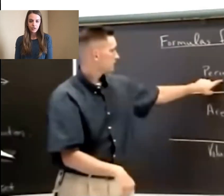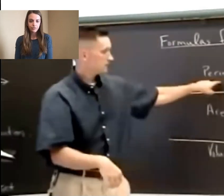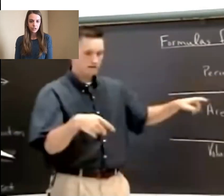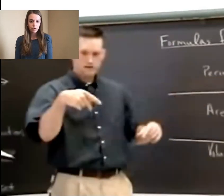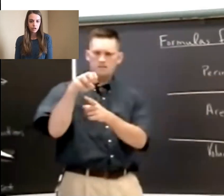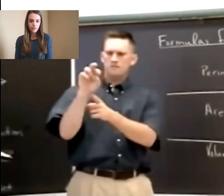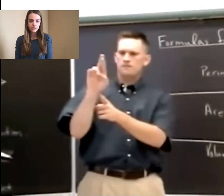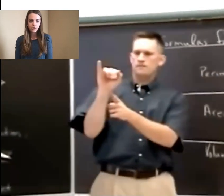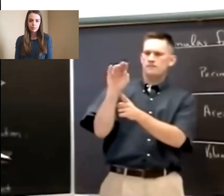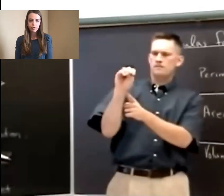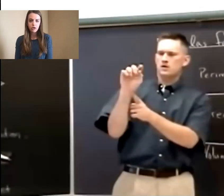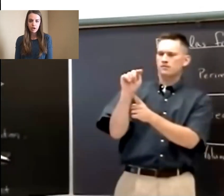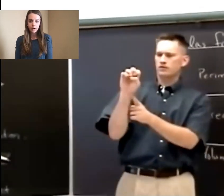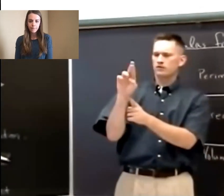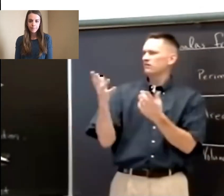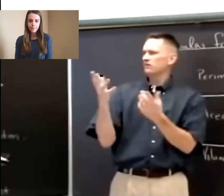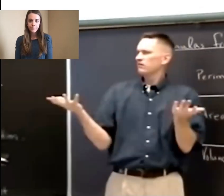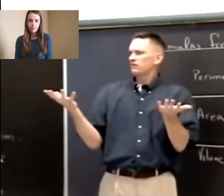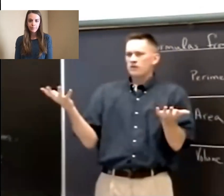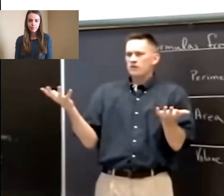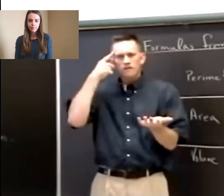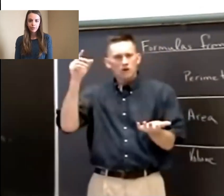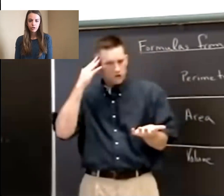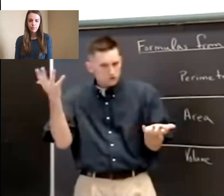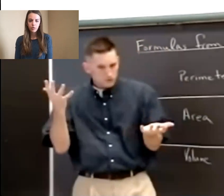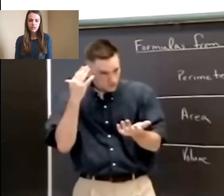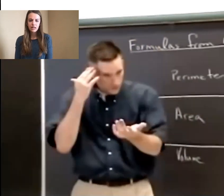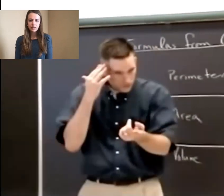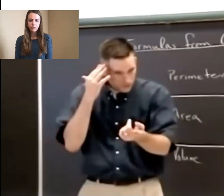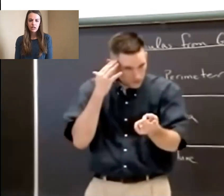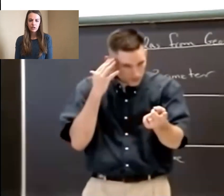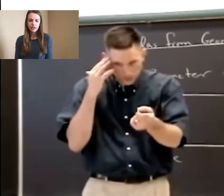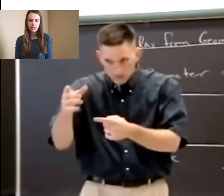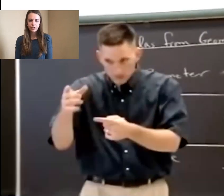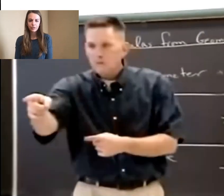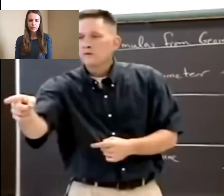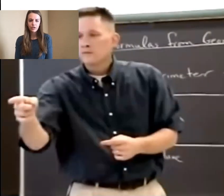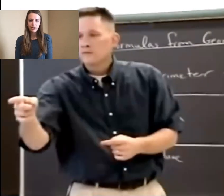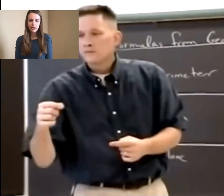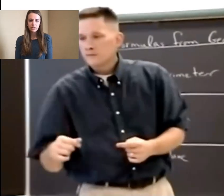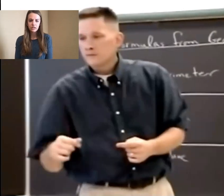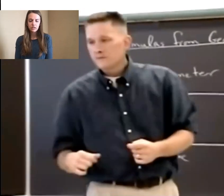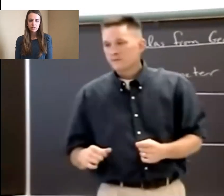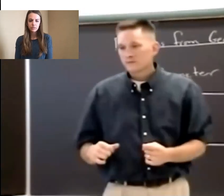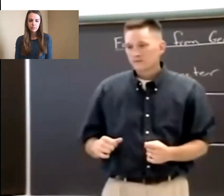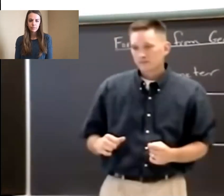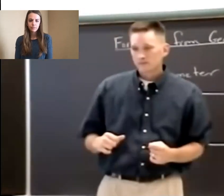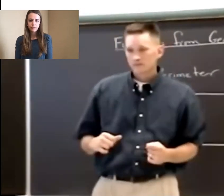the first one we're gonna focus on is perimeter. Perimeter, what does that look like to you? What do you think that is?